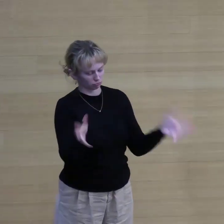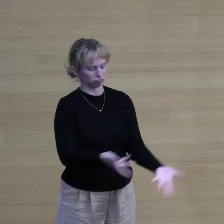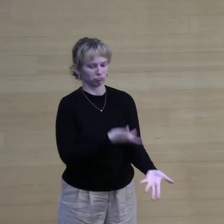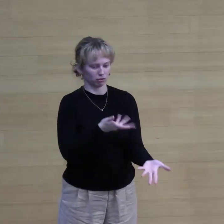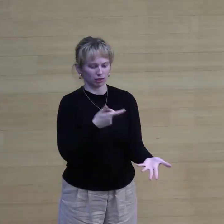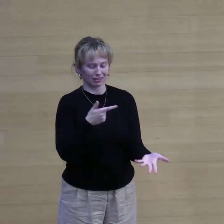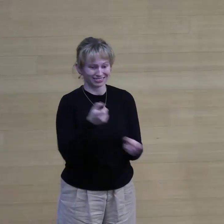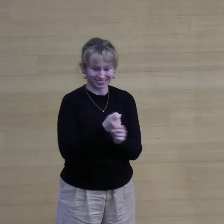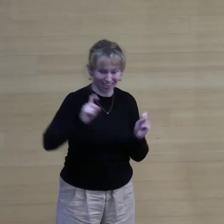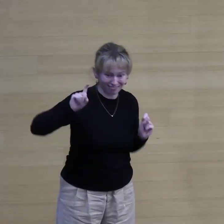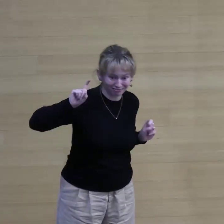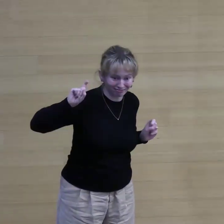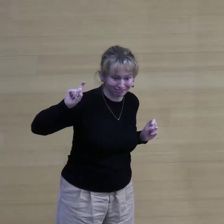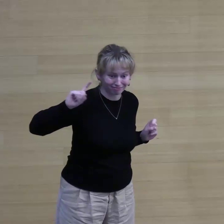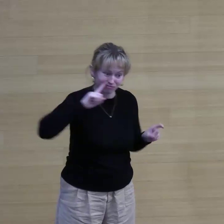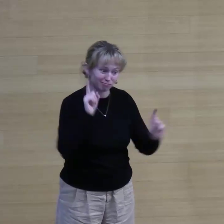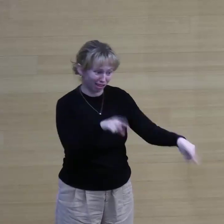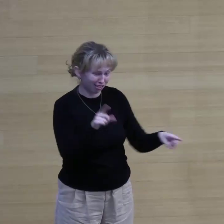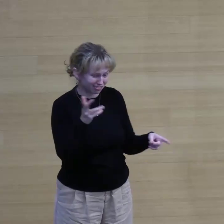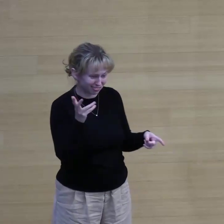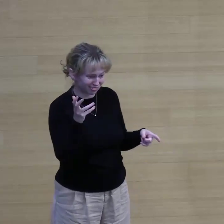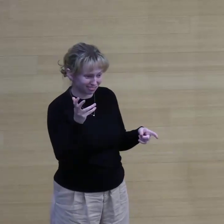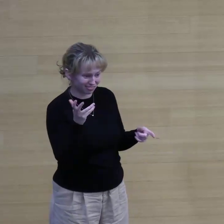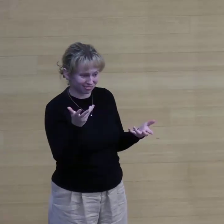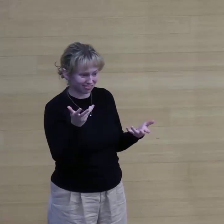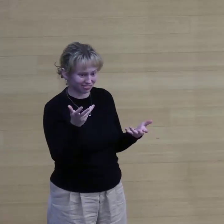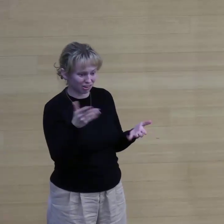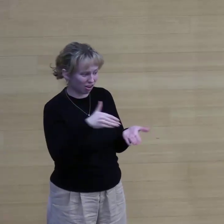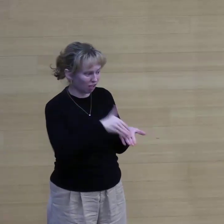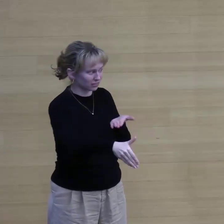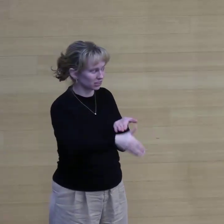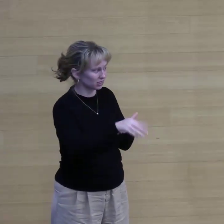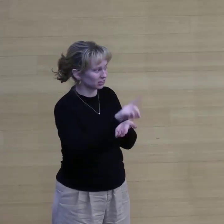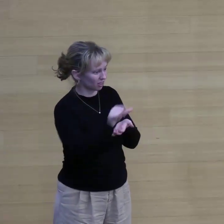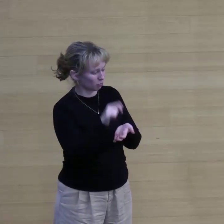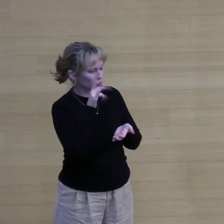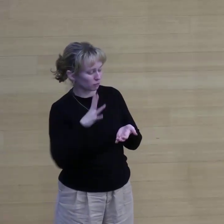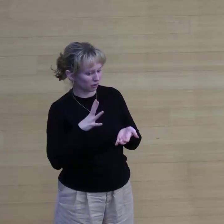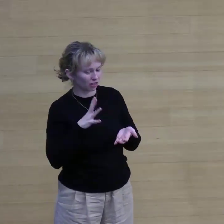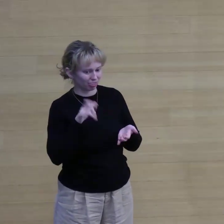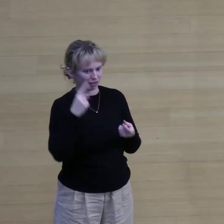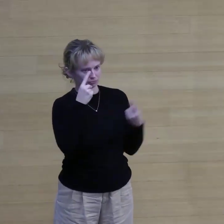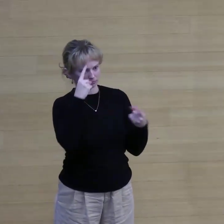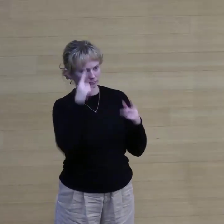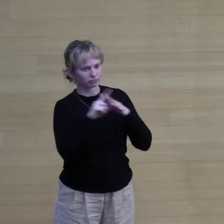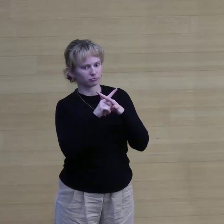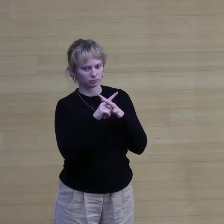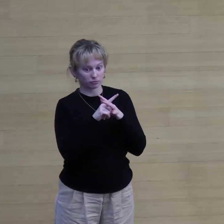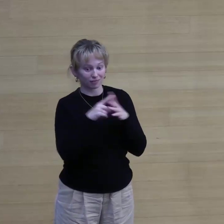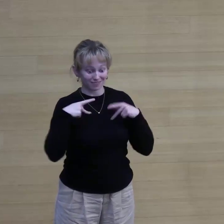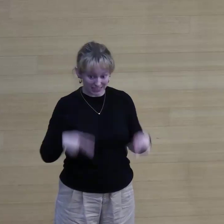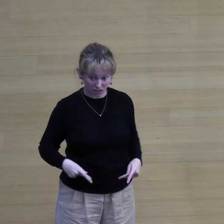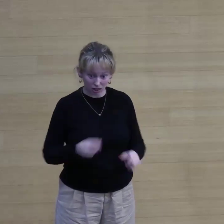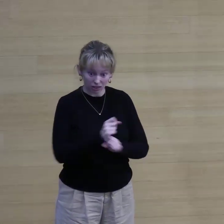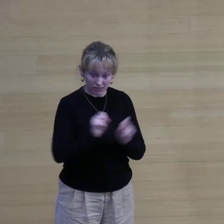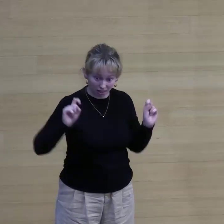Is it safe for me to respond? Which I think a lot of times as disabled women, like that question comes up, like, is it like physically